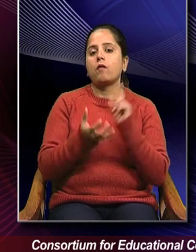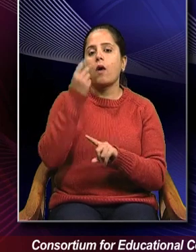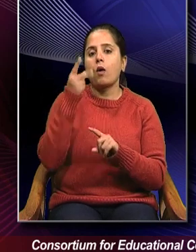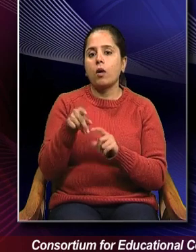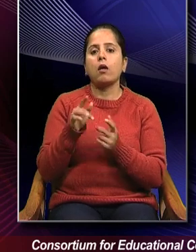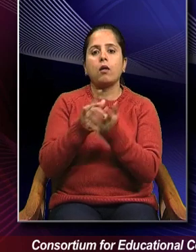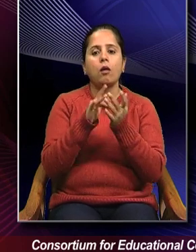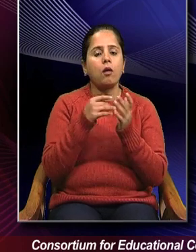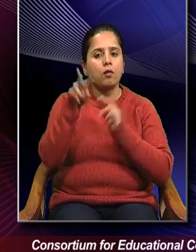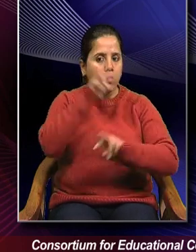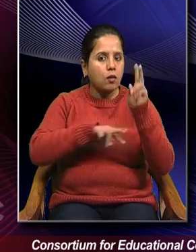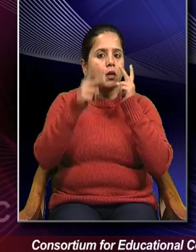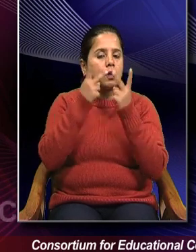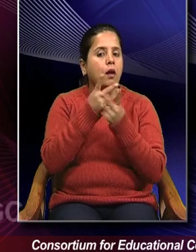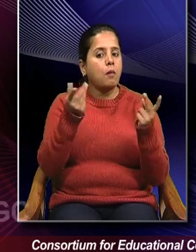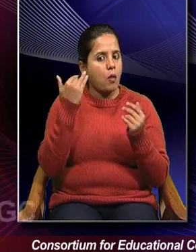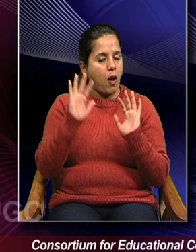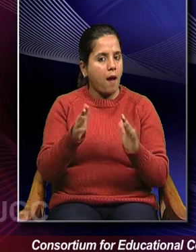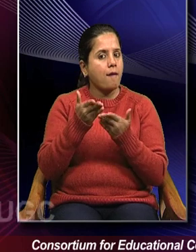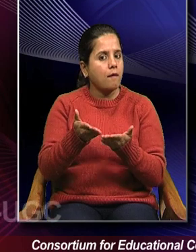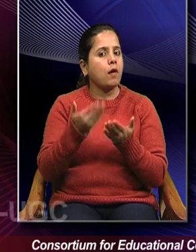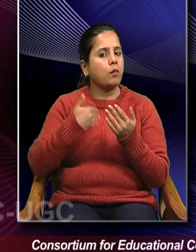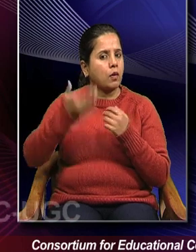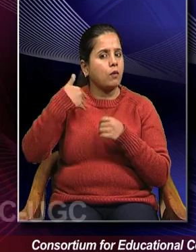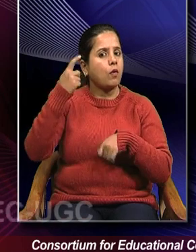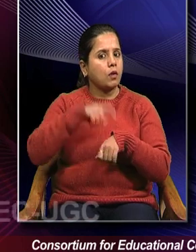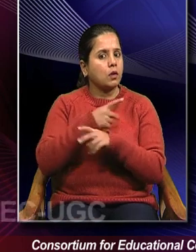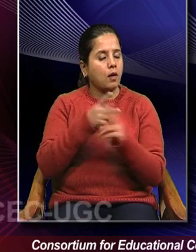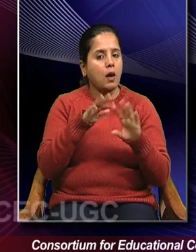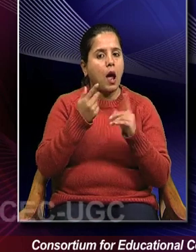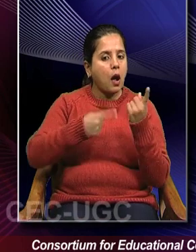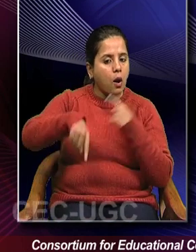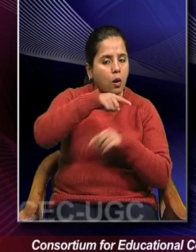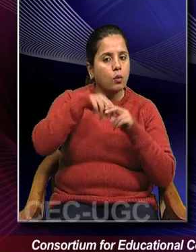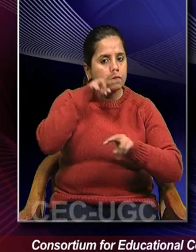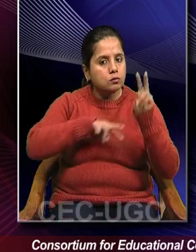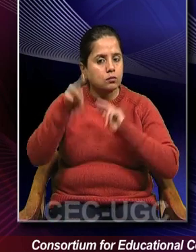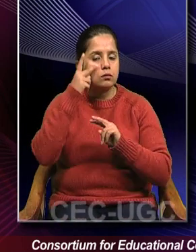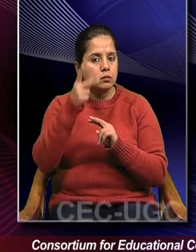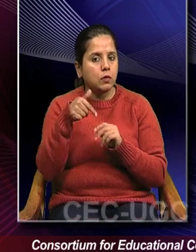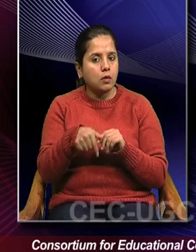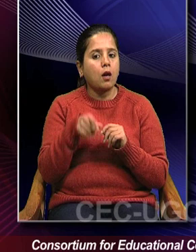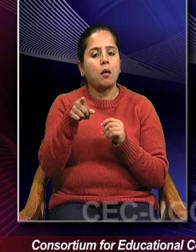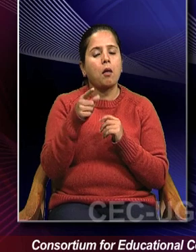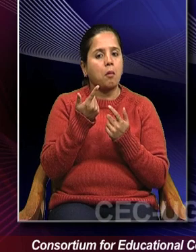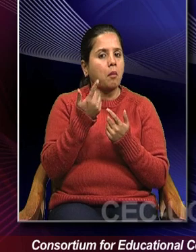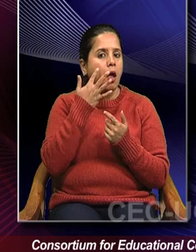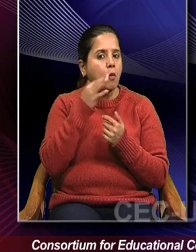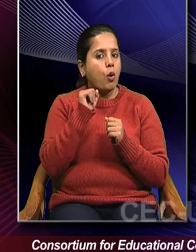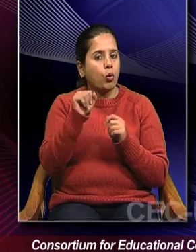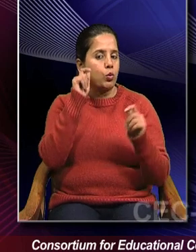geographical explorations which were there during this time, and how geographical explorations, they played an important